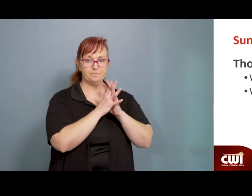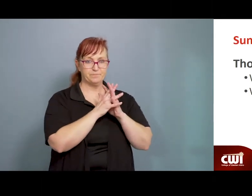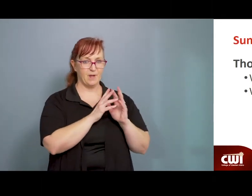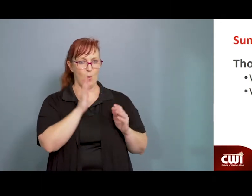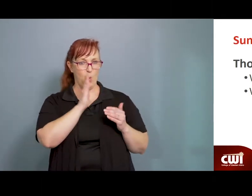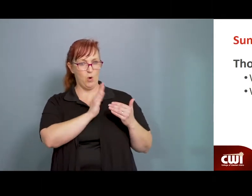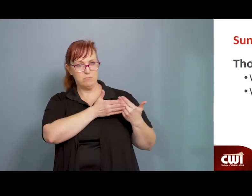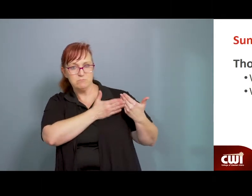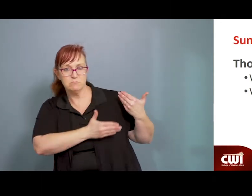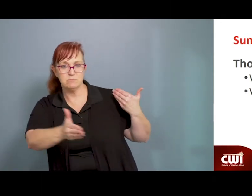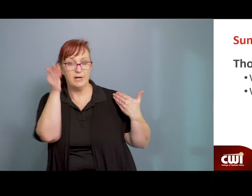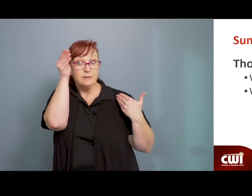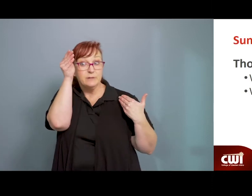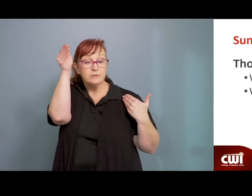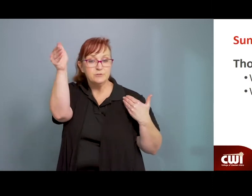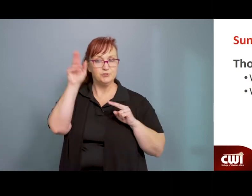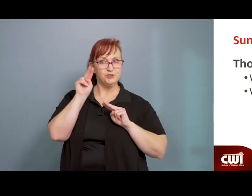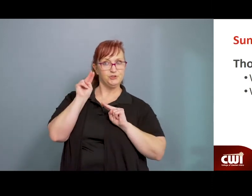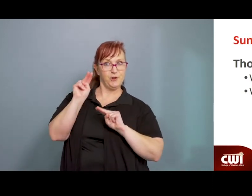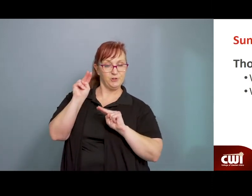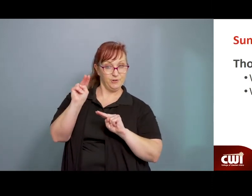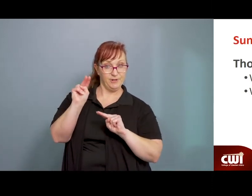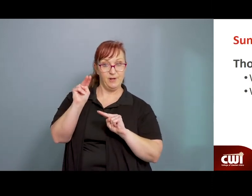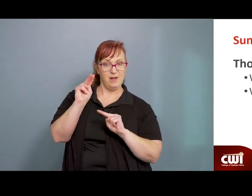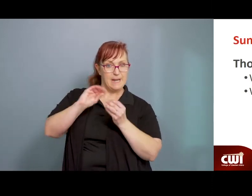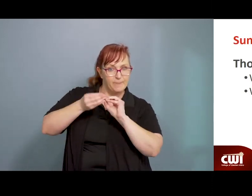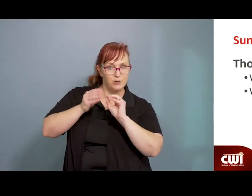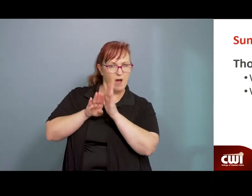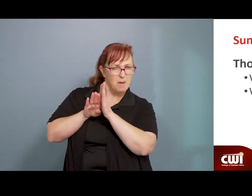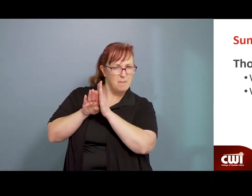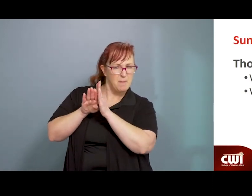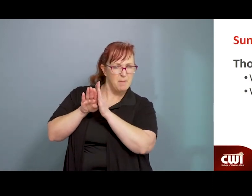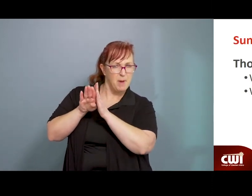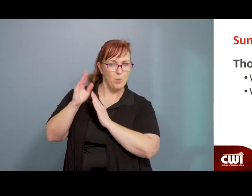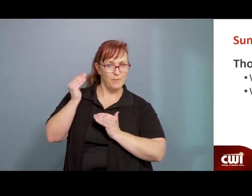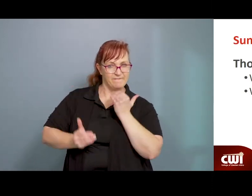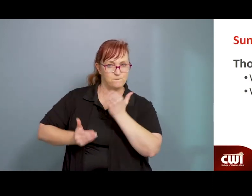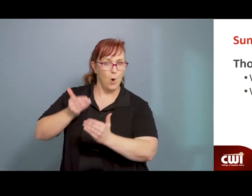for the College of Western Idaho moving forward. And so we're just very excited to have the